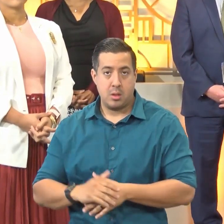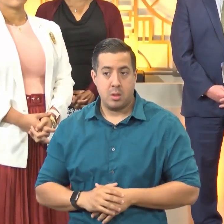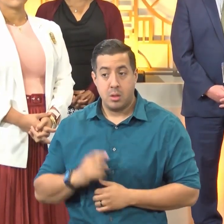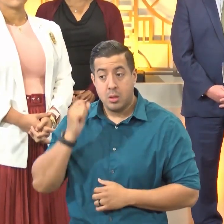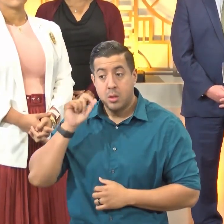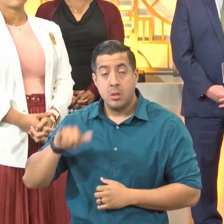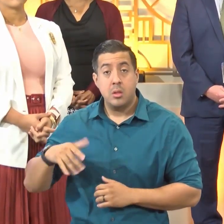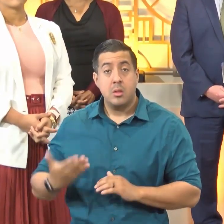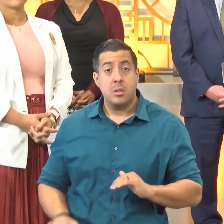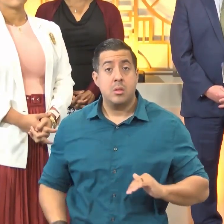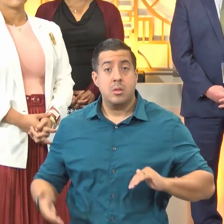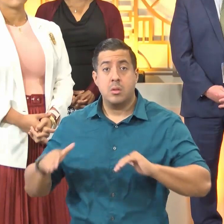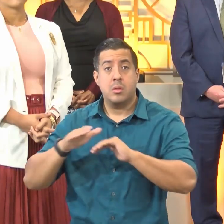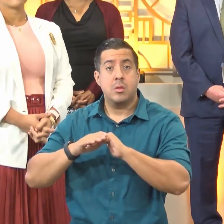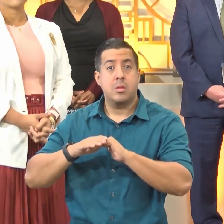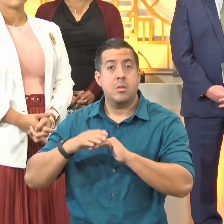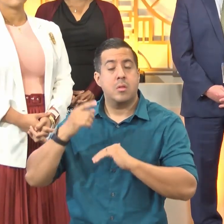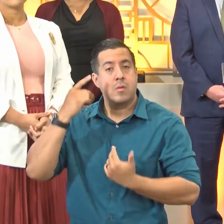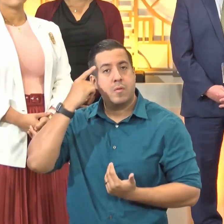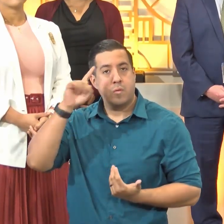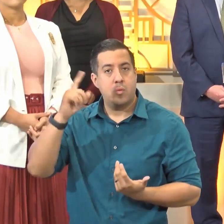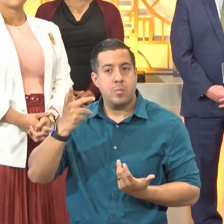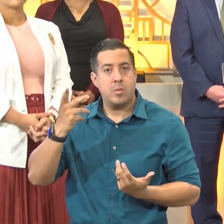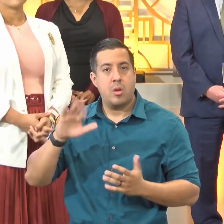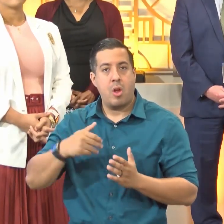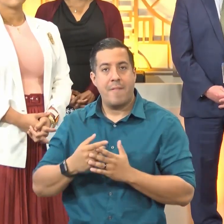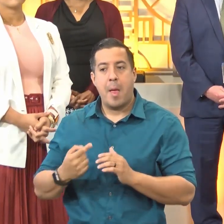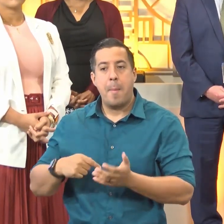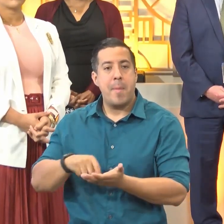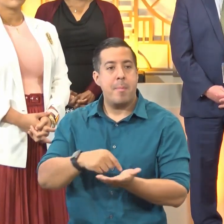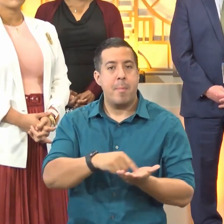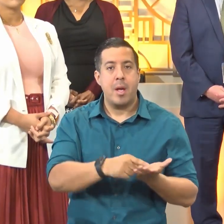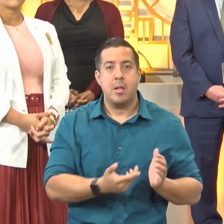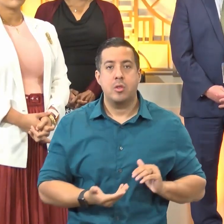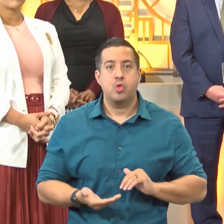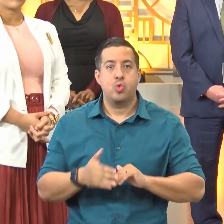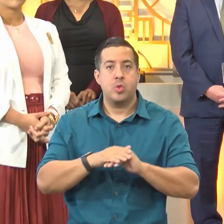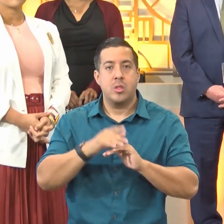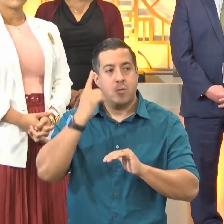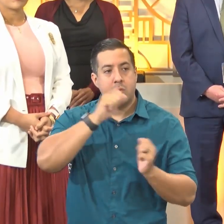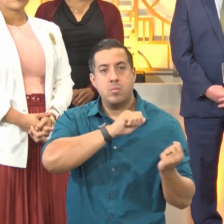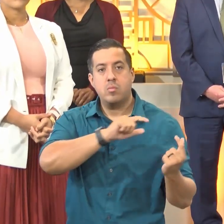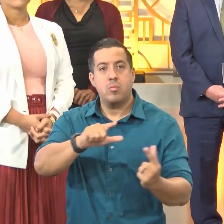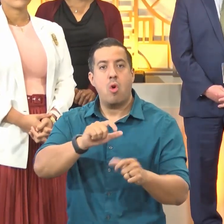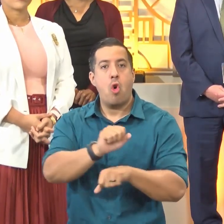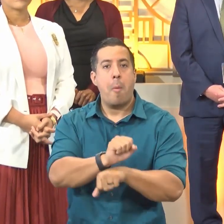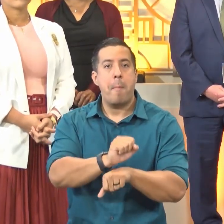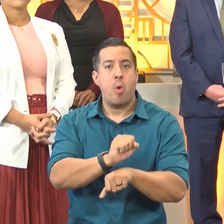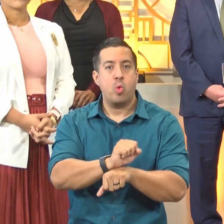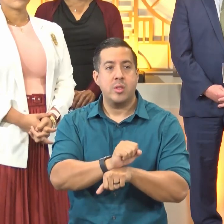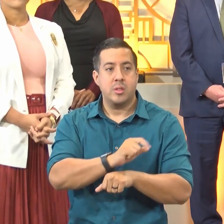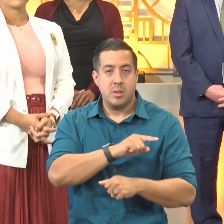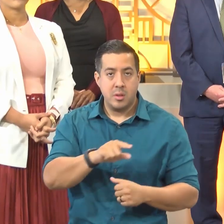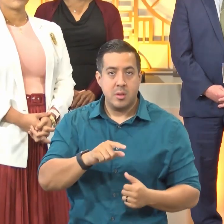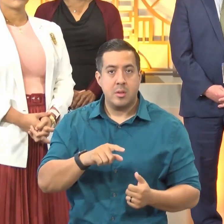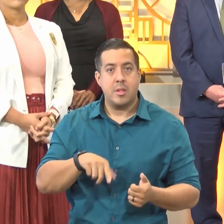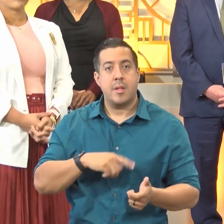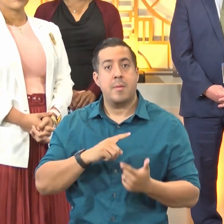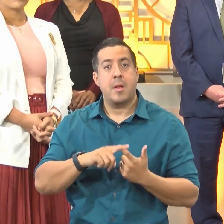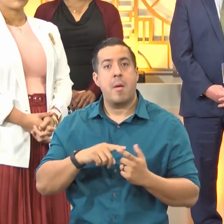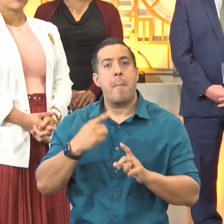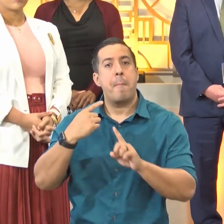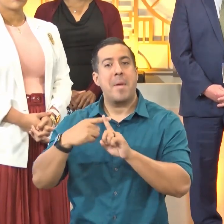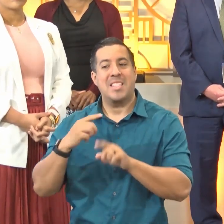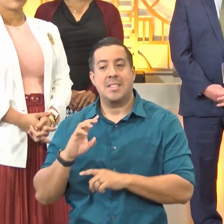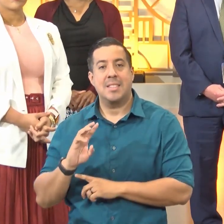increase is primarily attributable to pay increases for all employee groups, including 6%